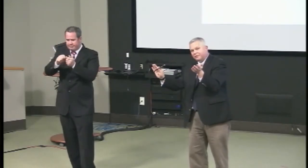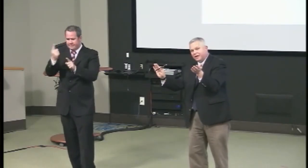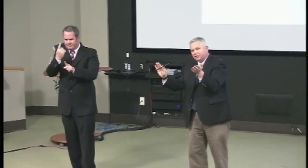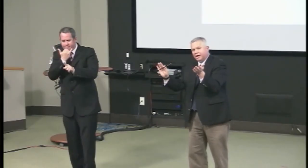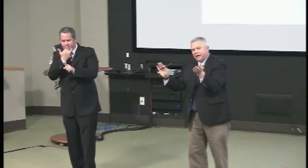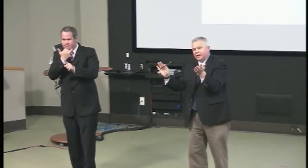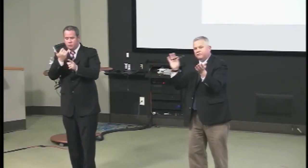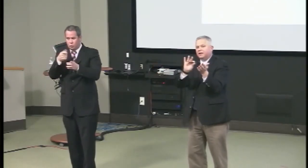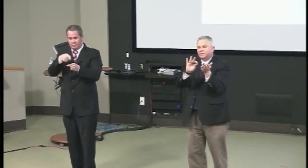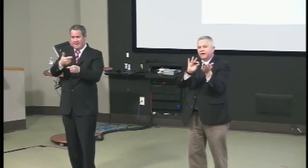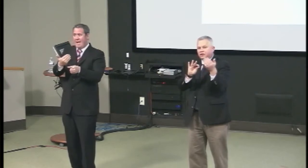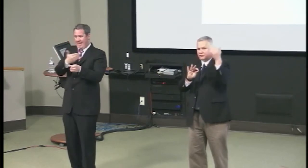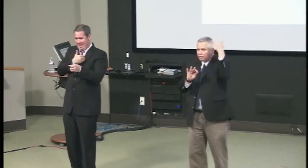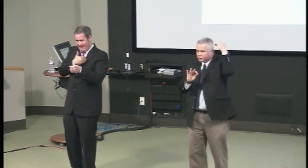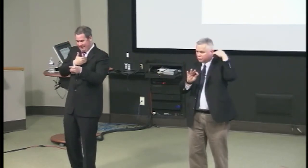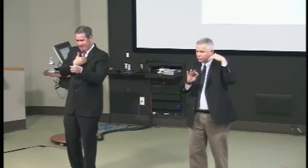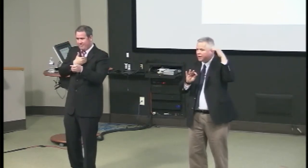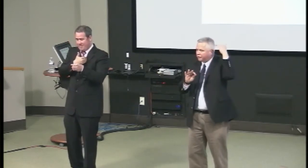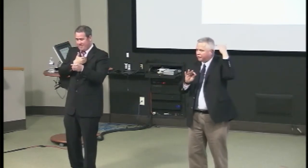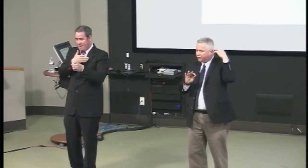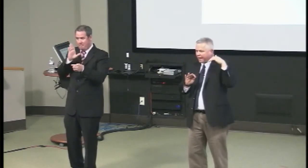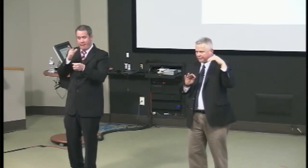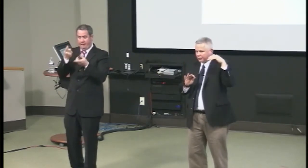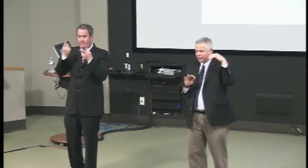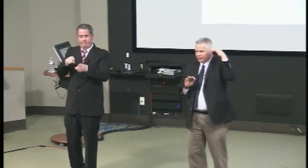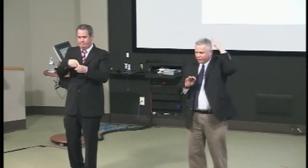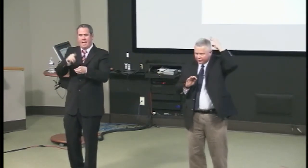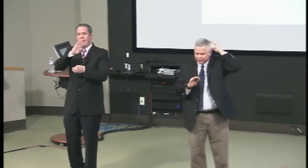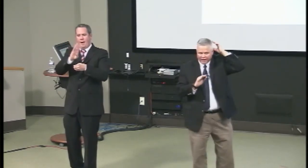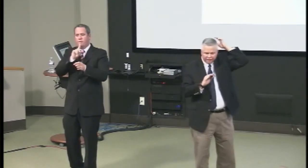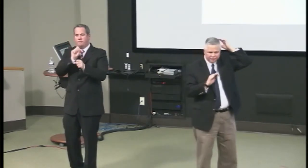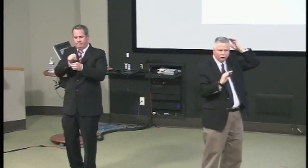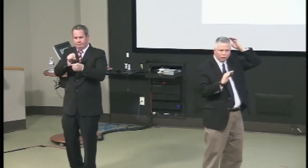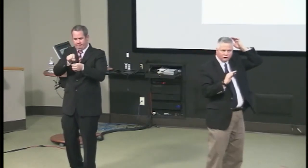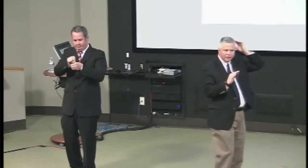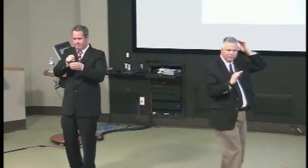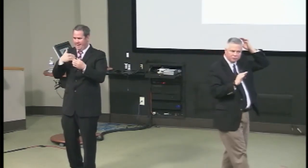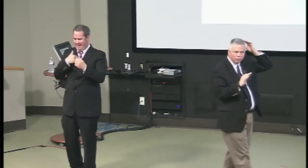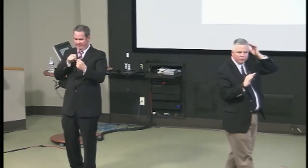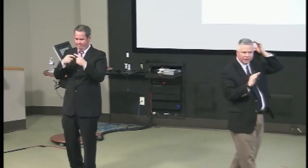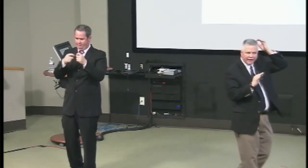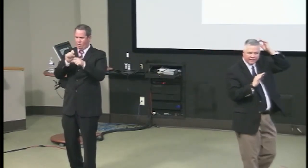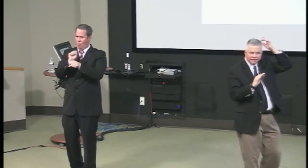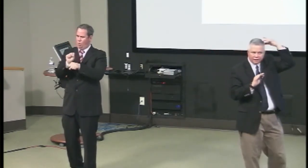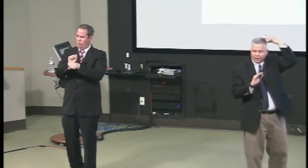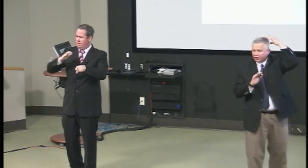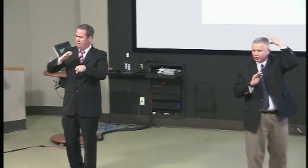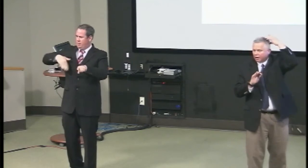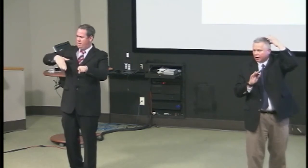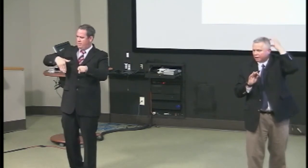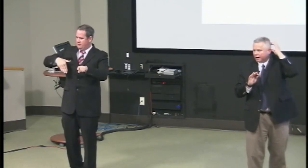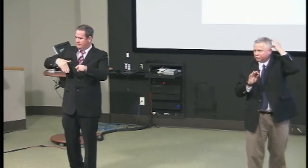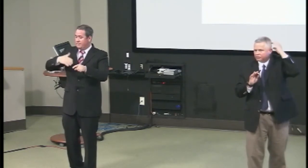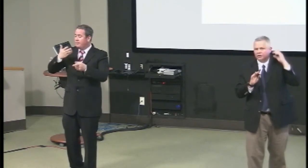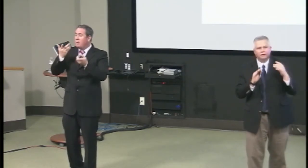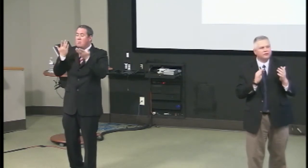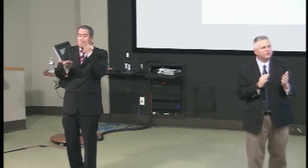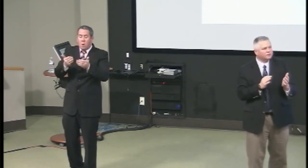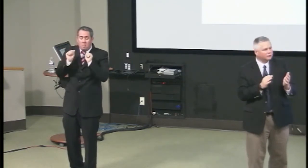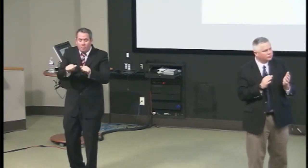going to do intervention, if the intervention is going to affect these poorly connected